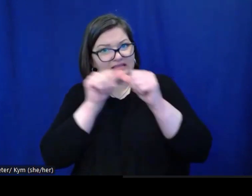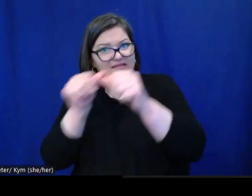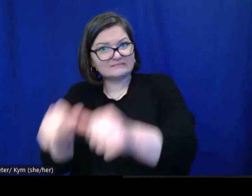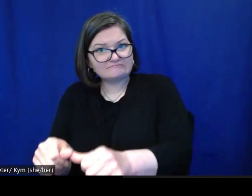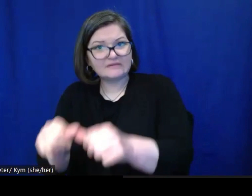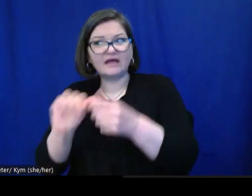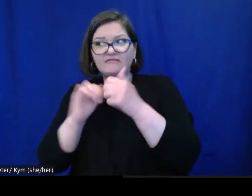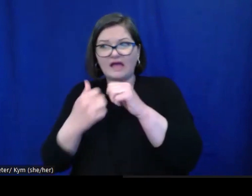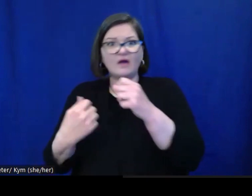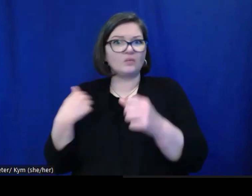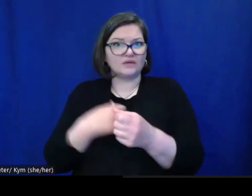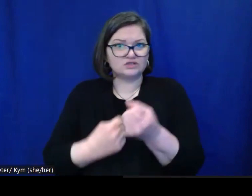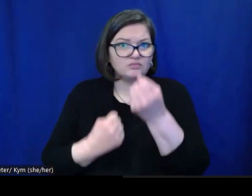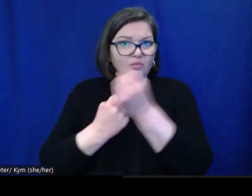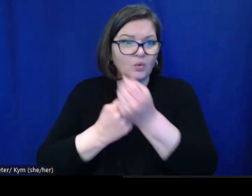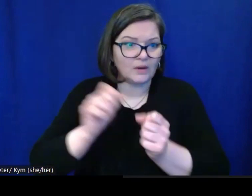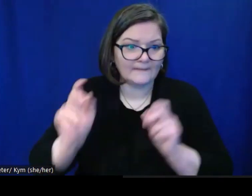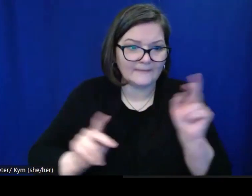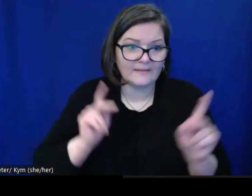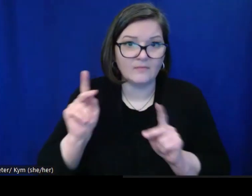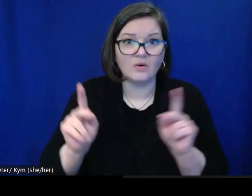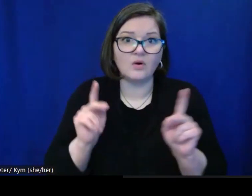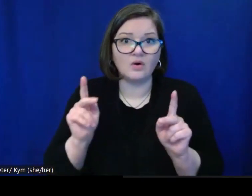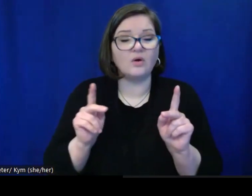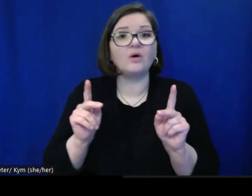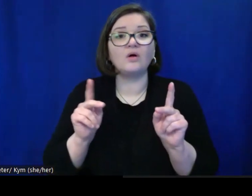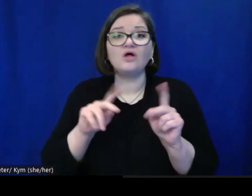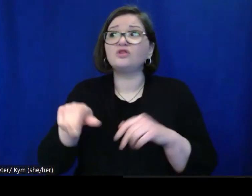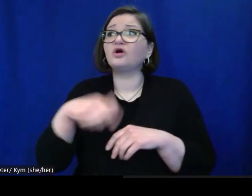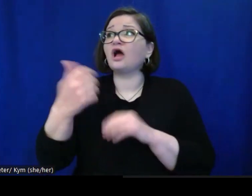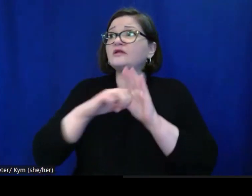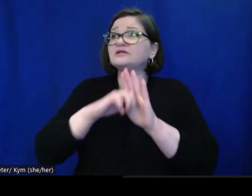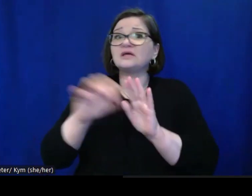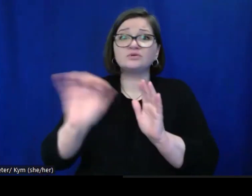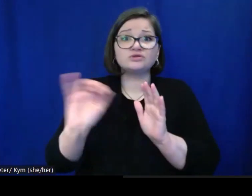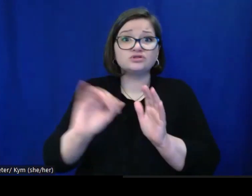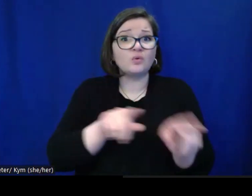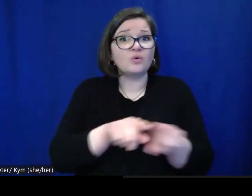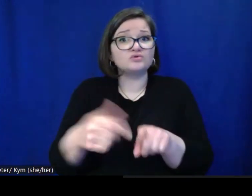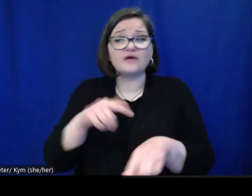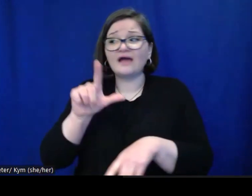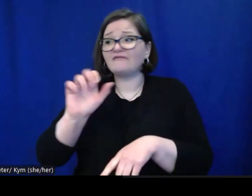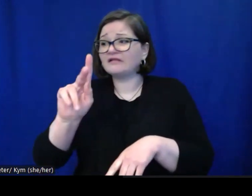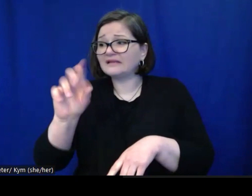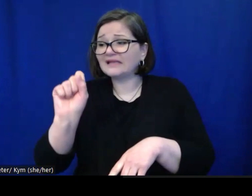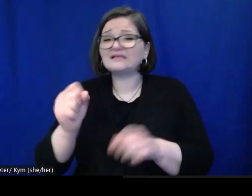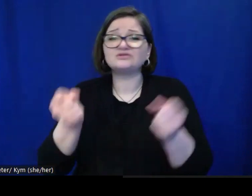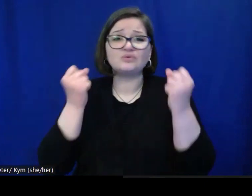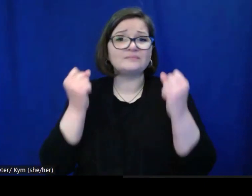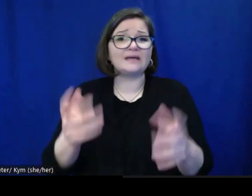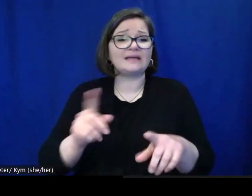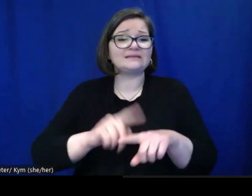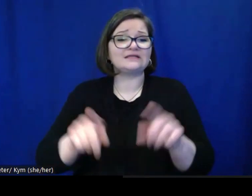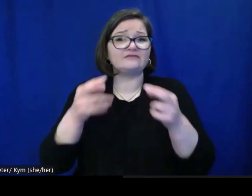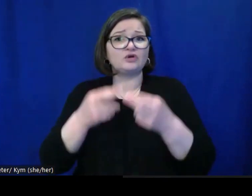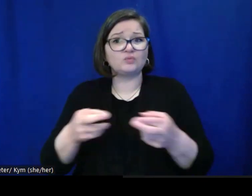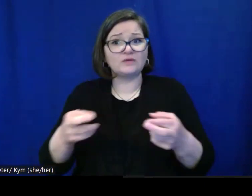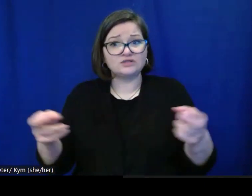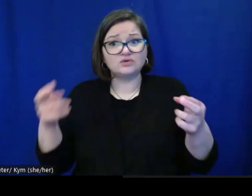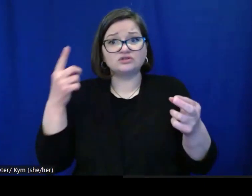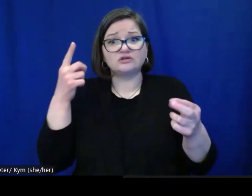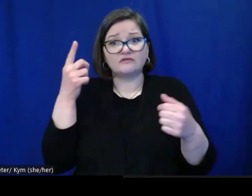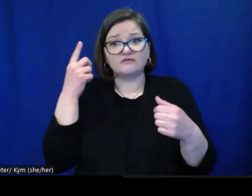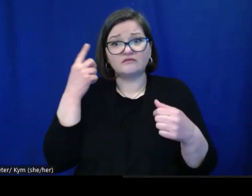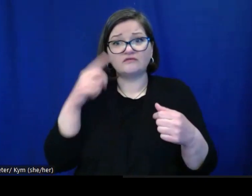support people. And there are other examples in there. I also have links to many different resources